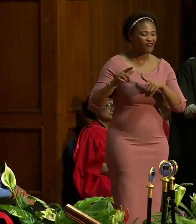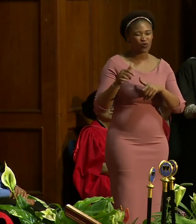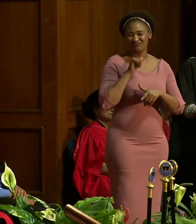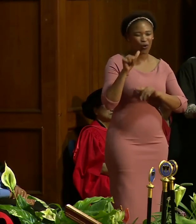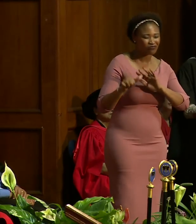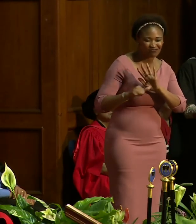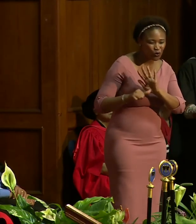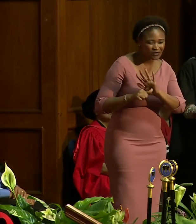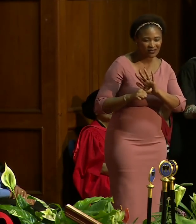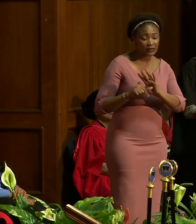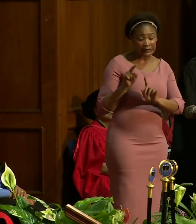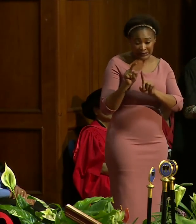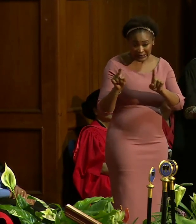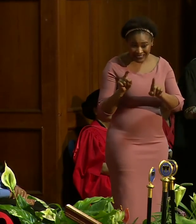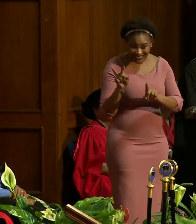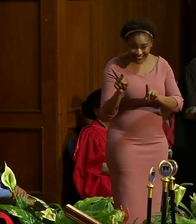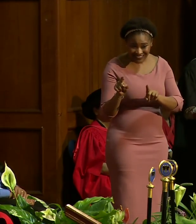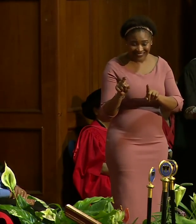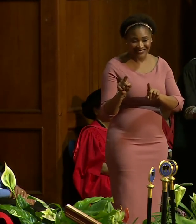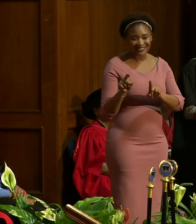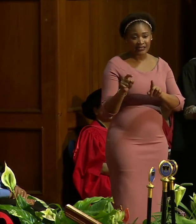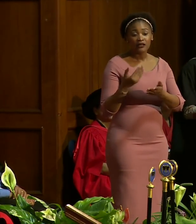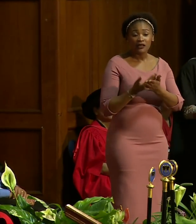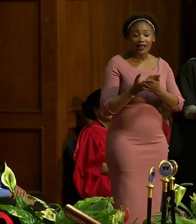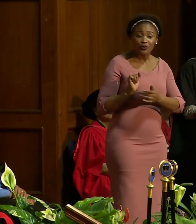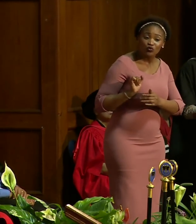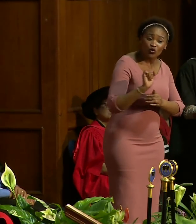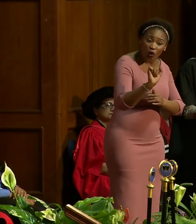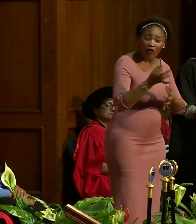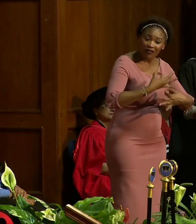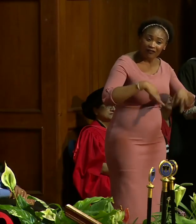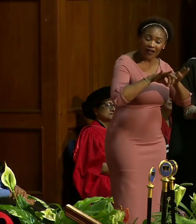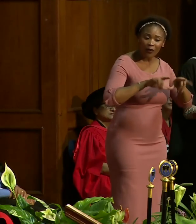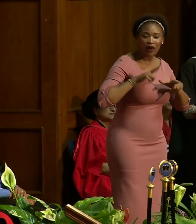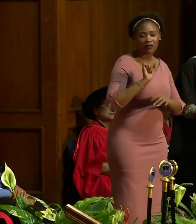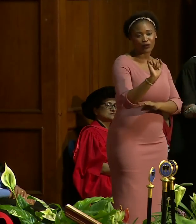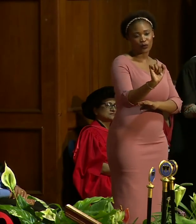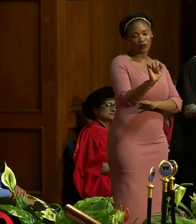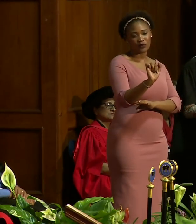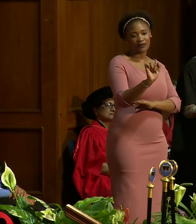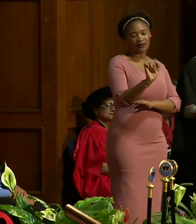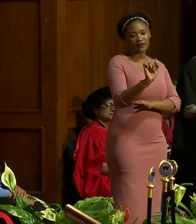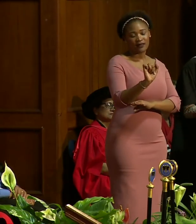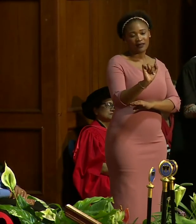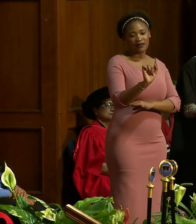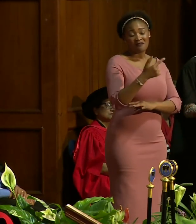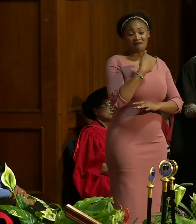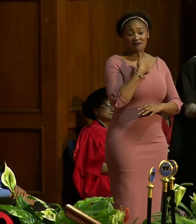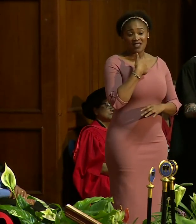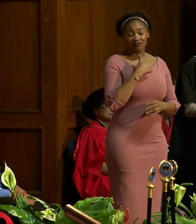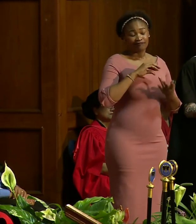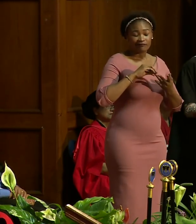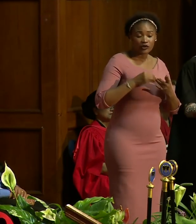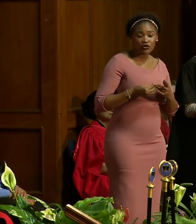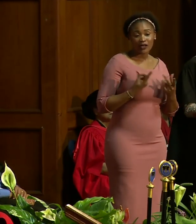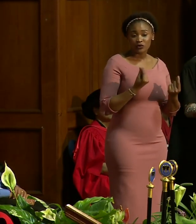irrelevant, those are the things that may well be a source of value for your life. All I have ever